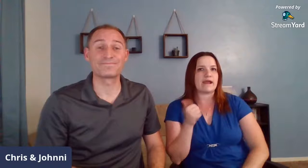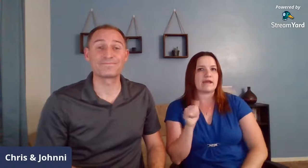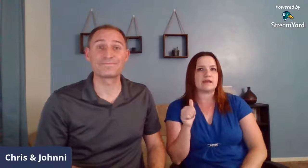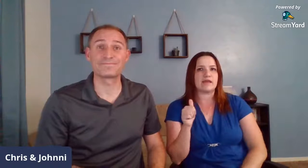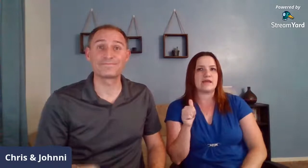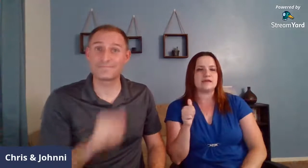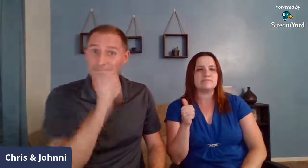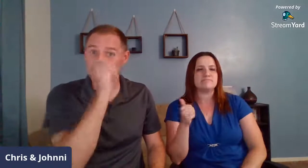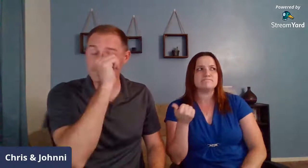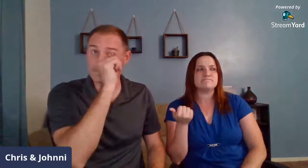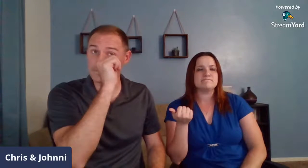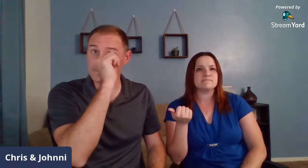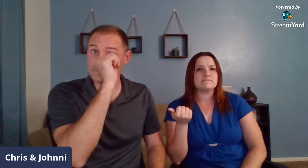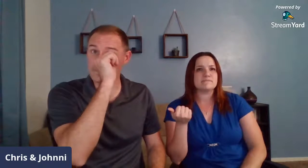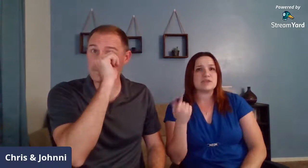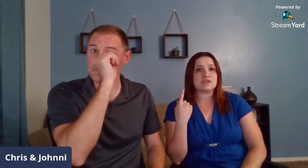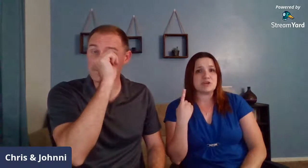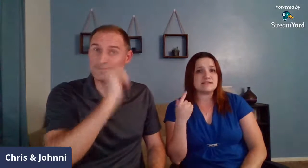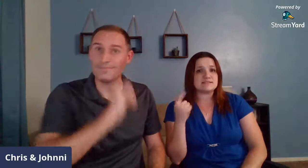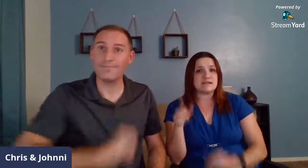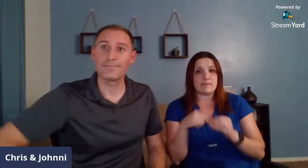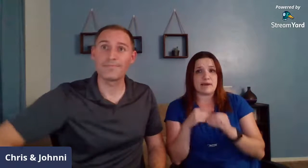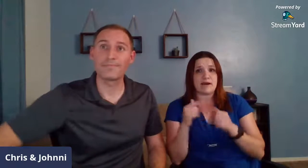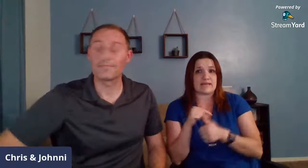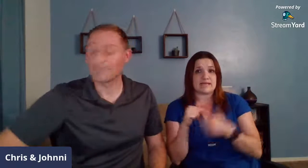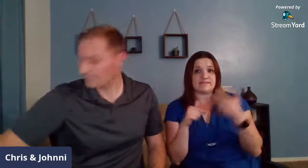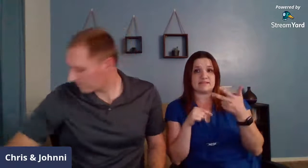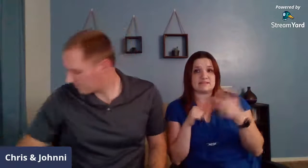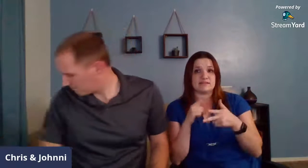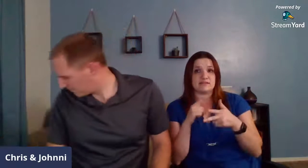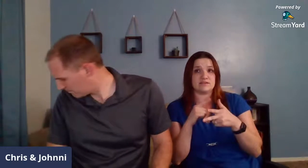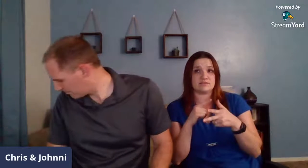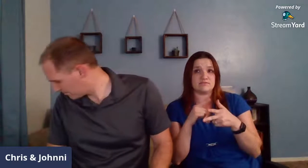any like thoughts about any of this? The